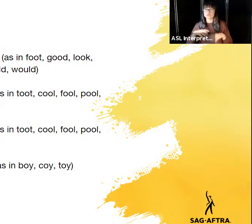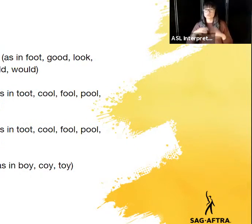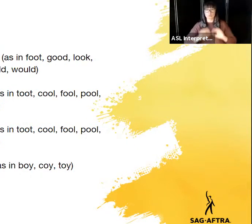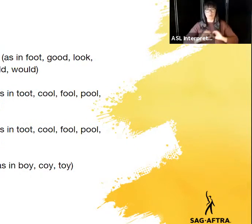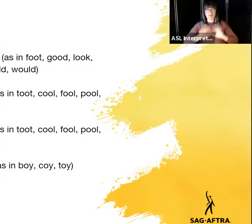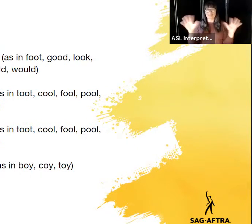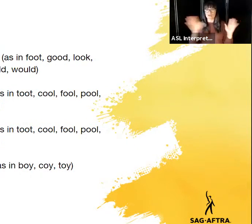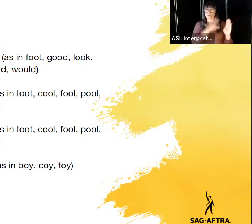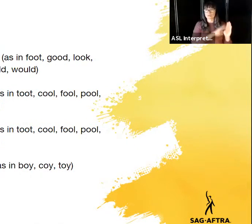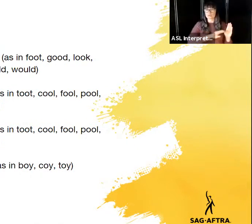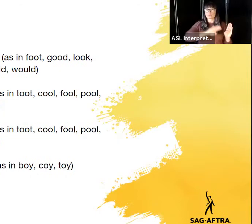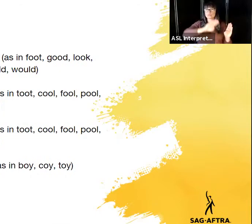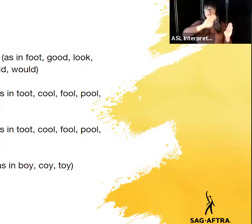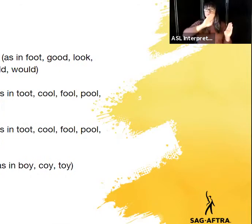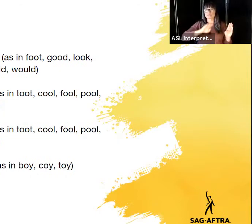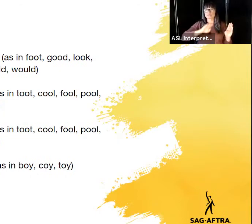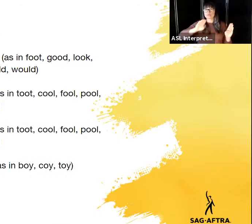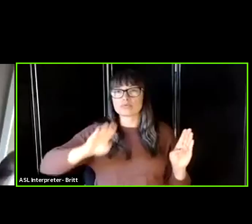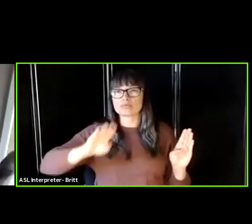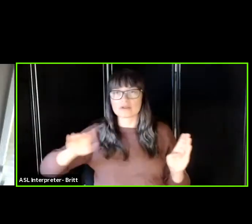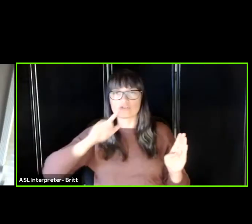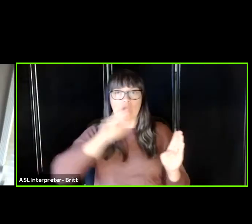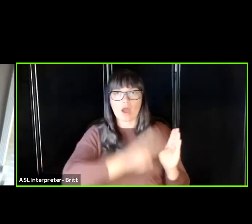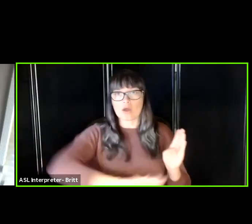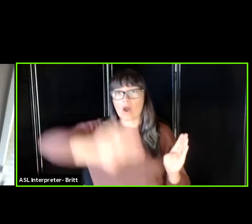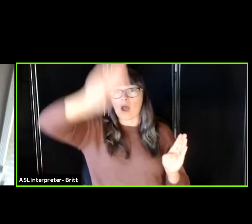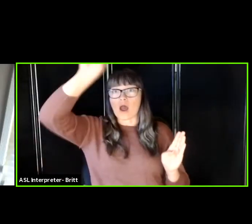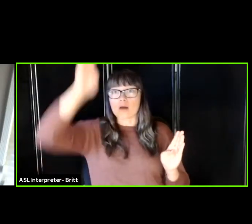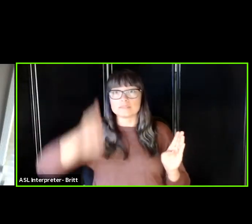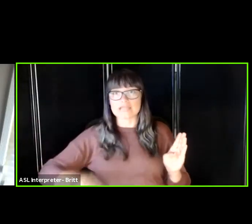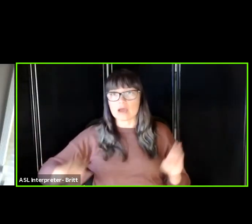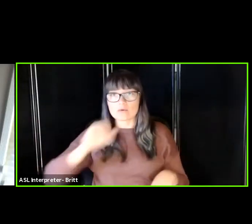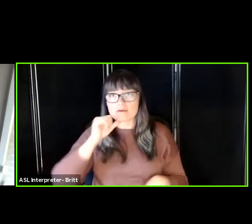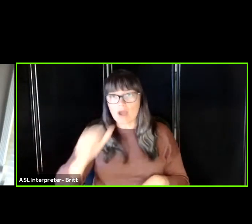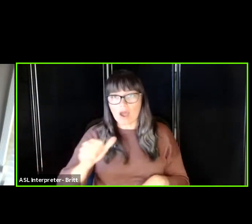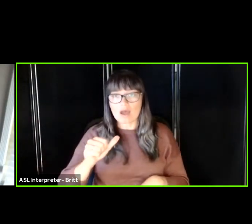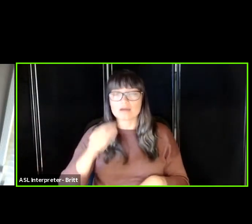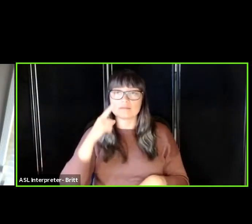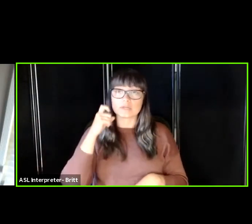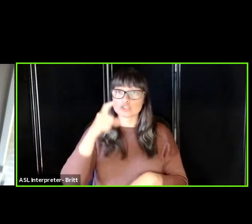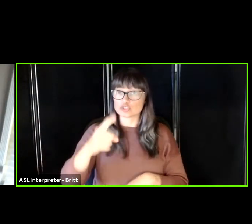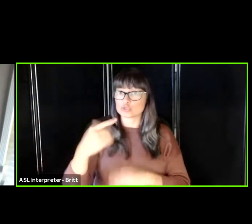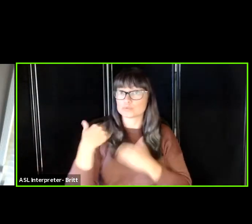communication because as artists and performers, we are responsible for